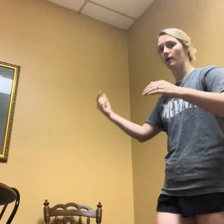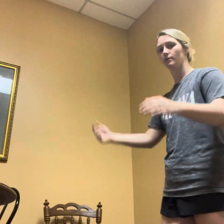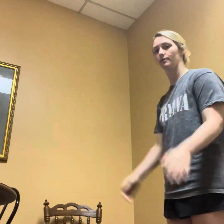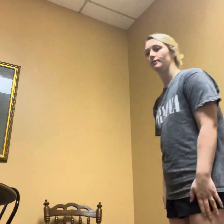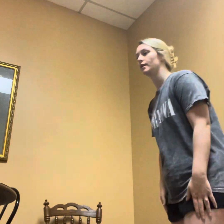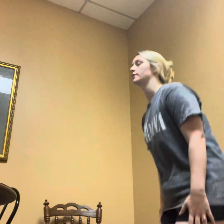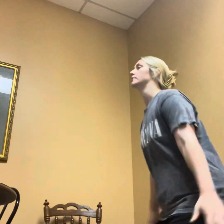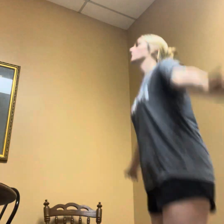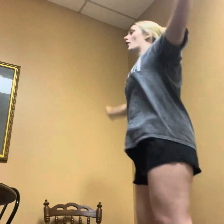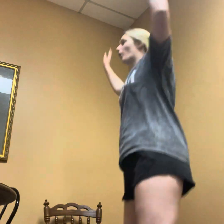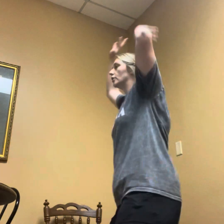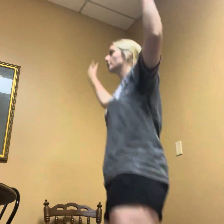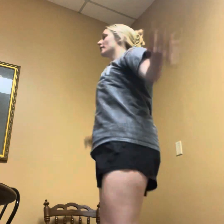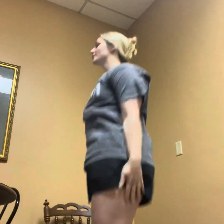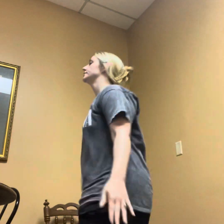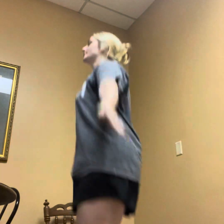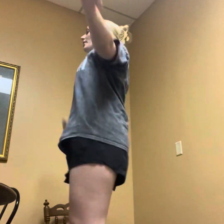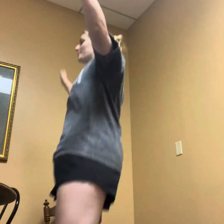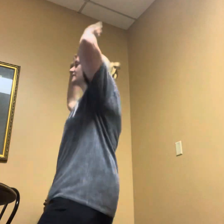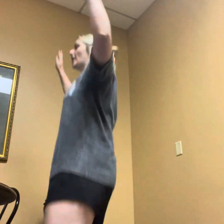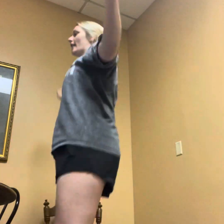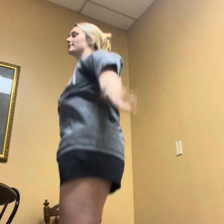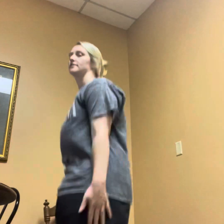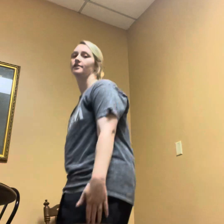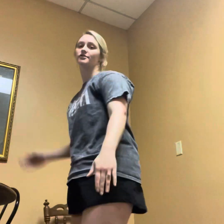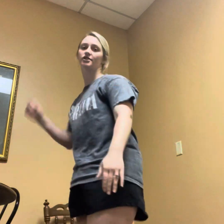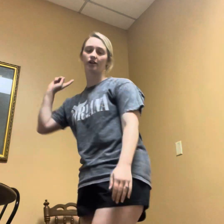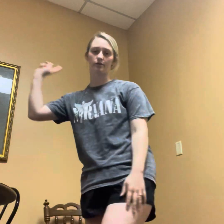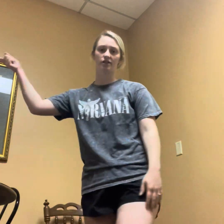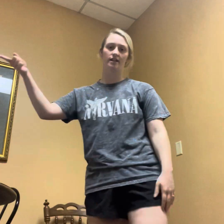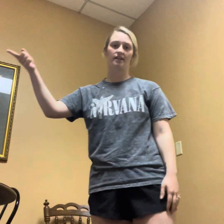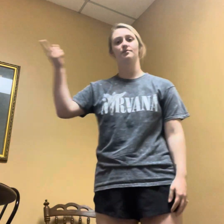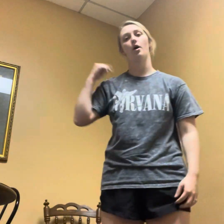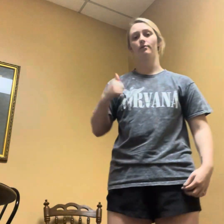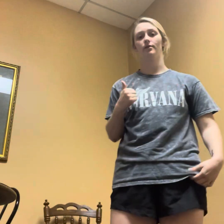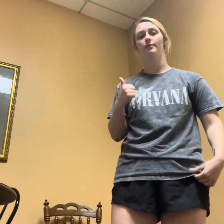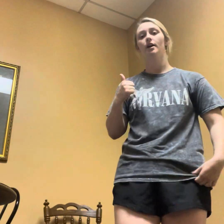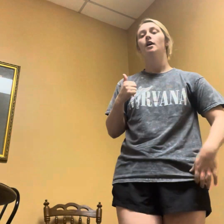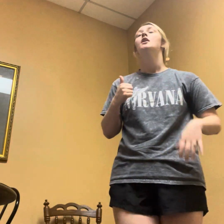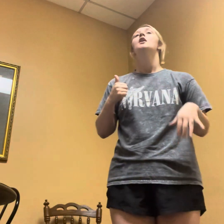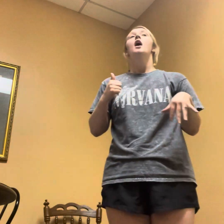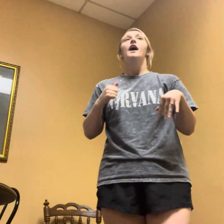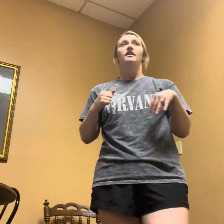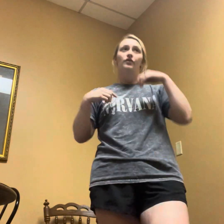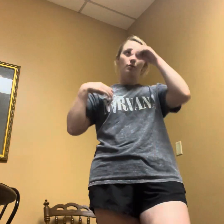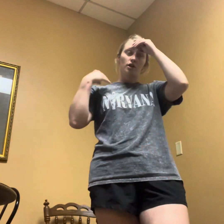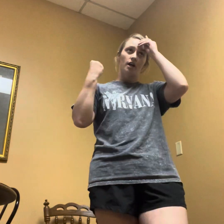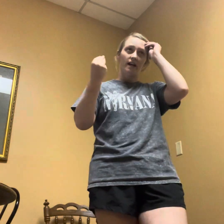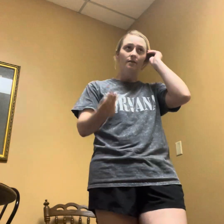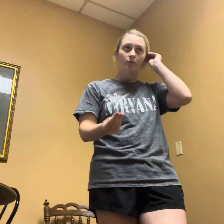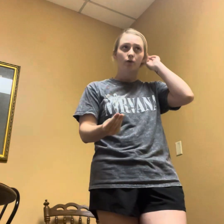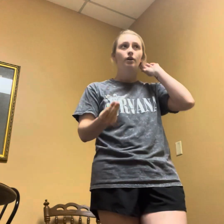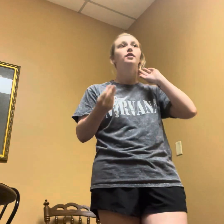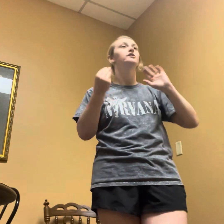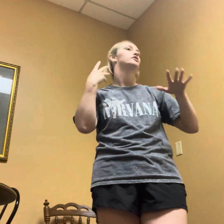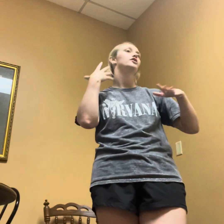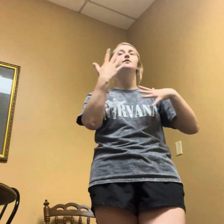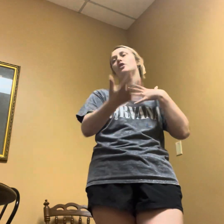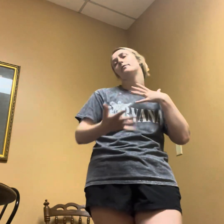problem, we're all going to do jumping jacks to go to the next problem. If you are not able to do a jumping